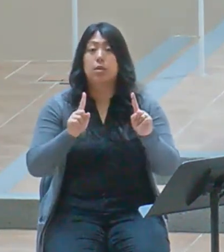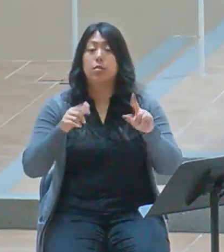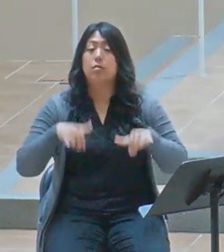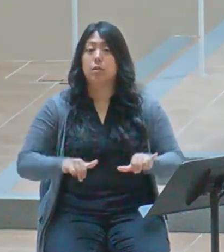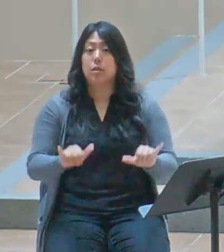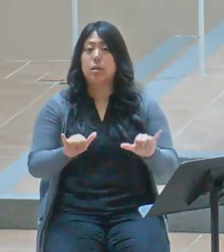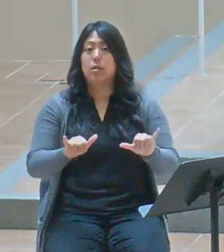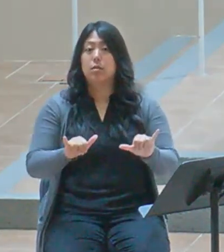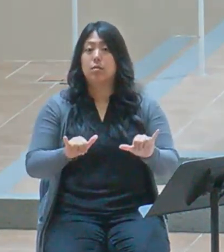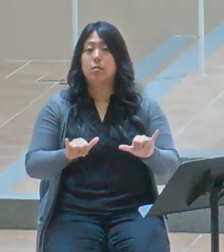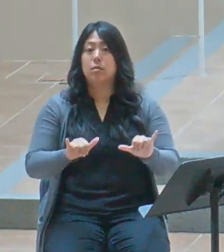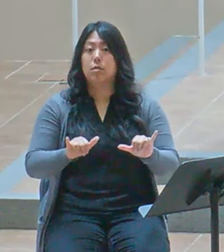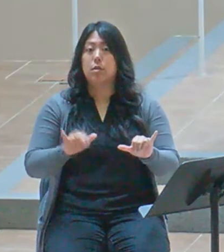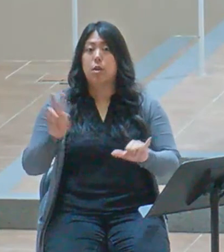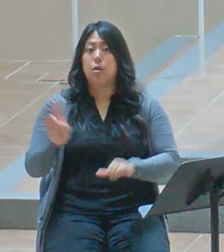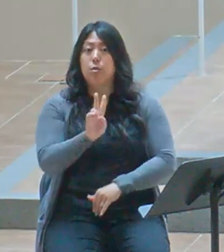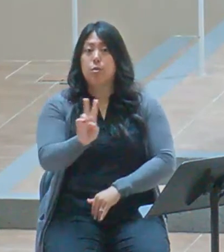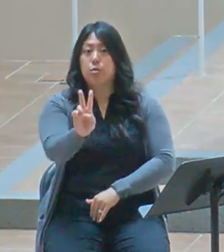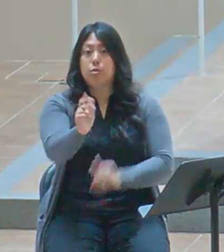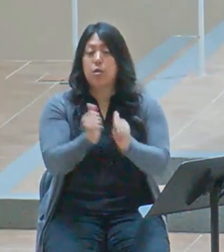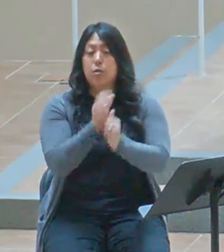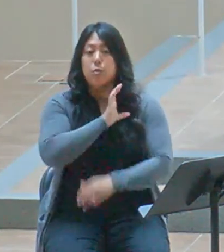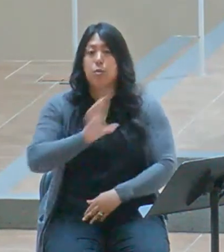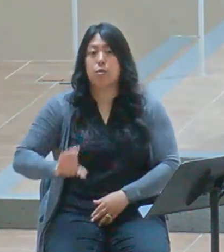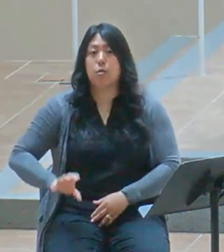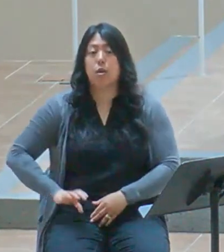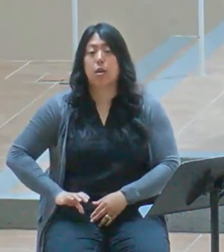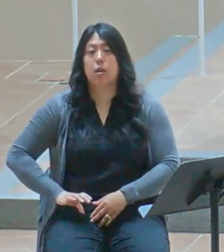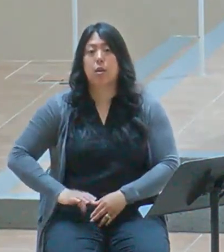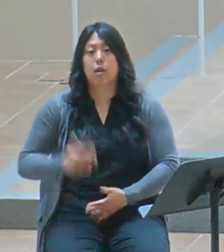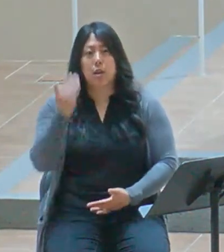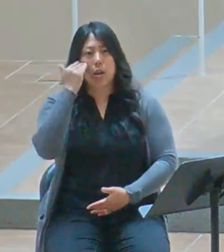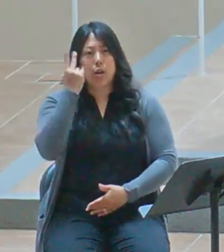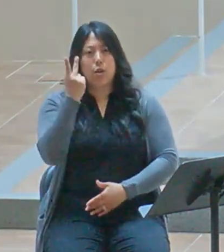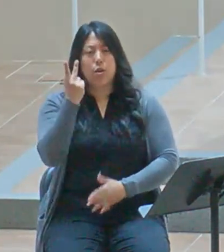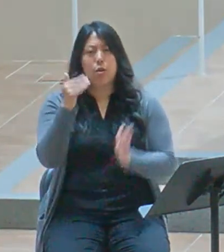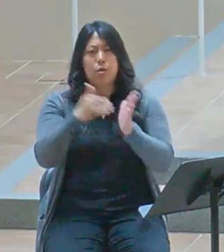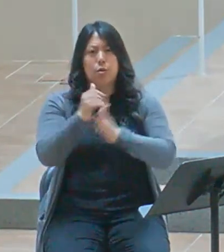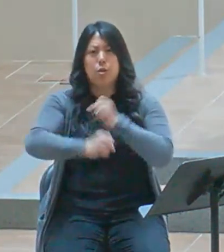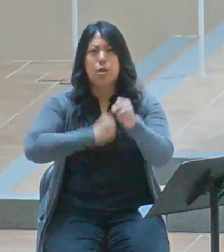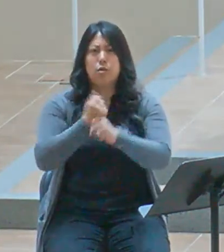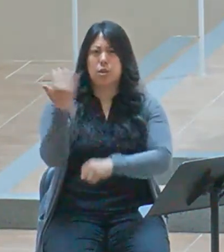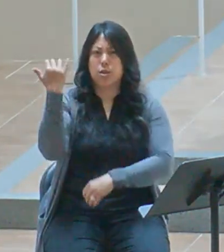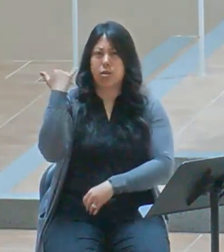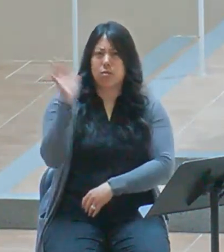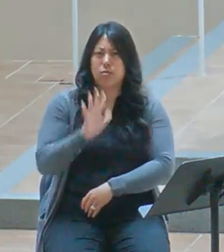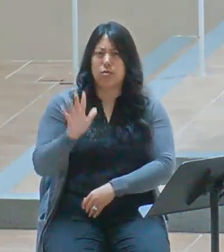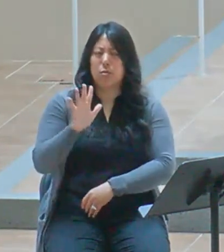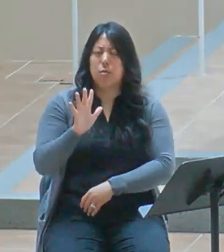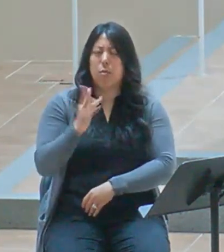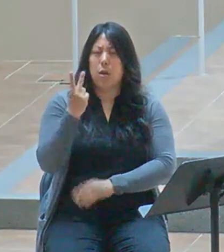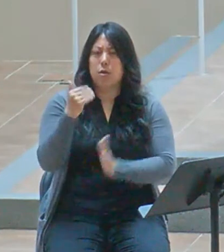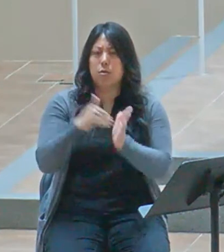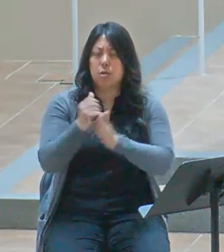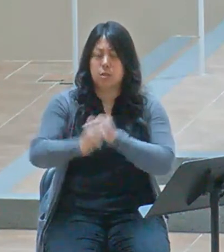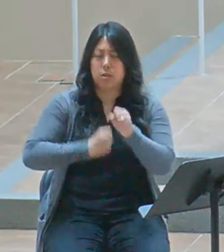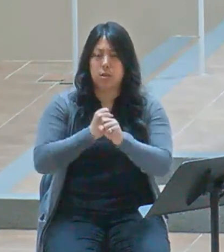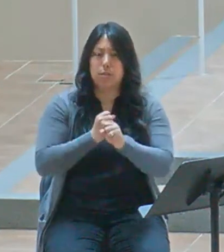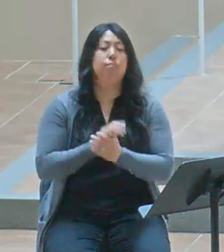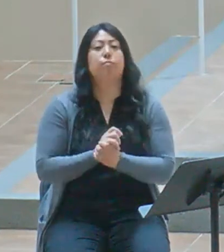still, we're walking it with Christ by our side. You know, 2,000 years ago, roughly, two disciples